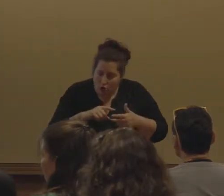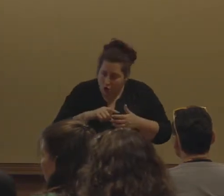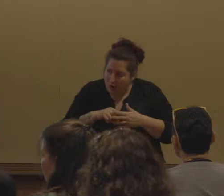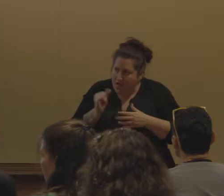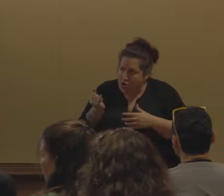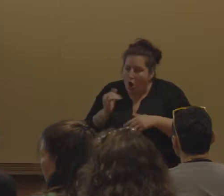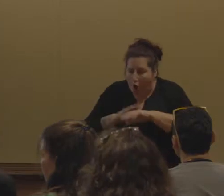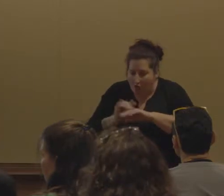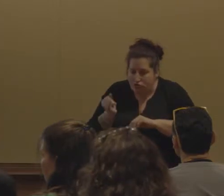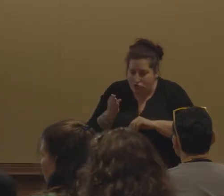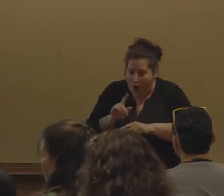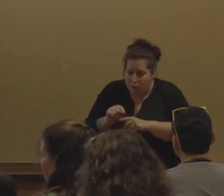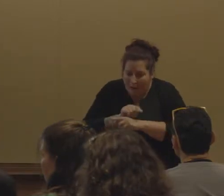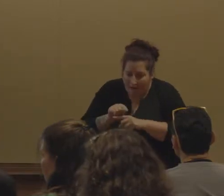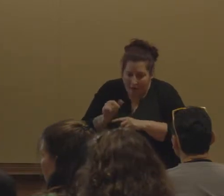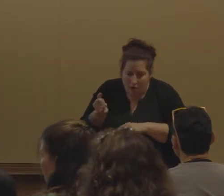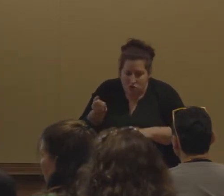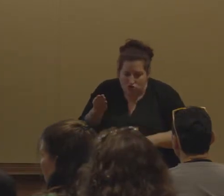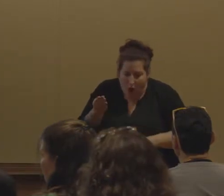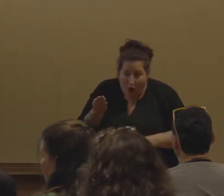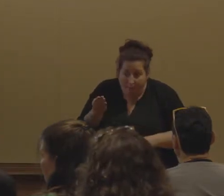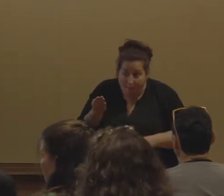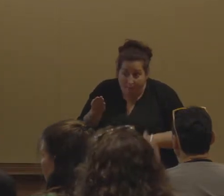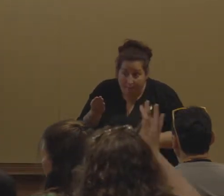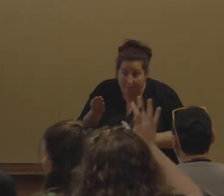on-the-job training, also job follow-up.